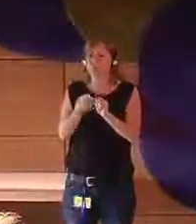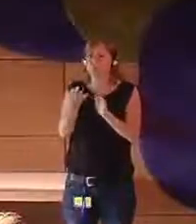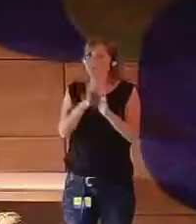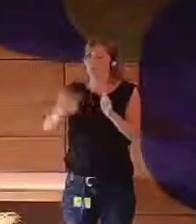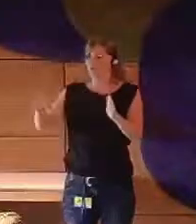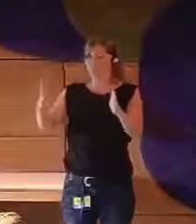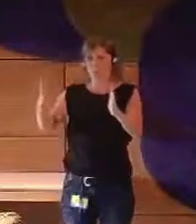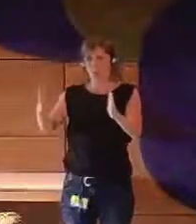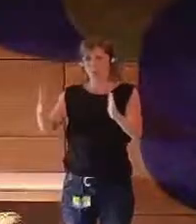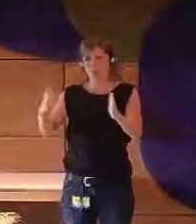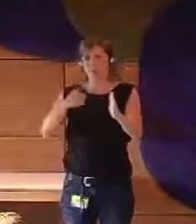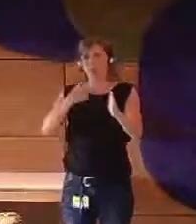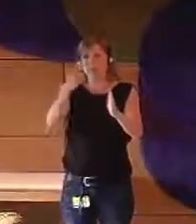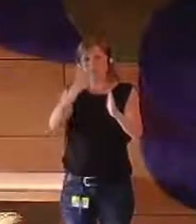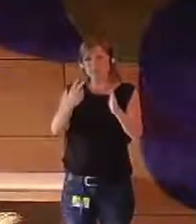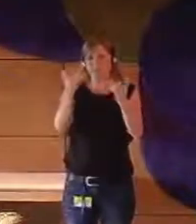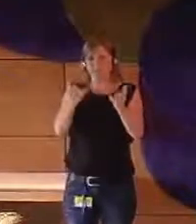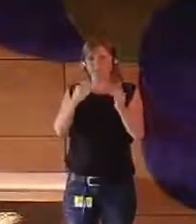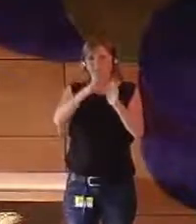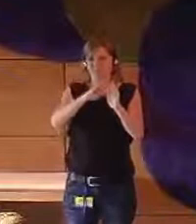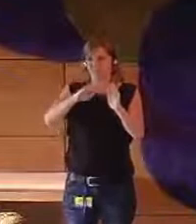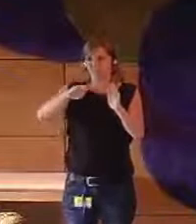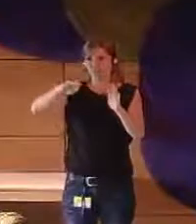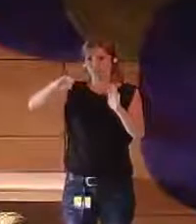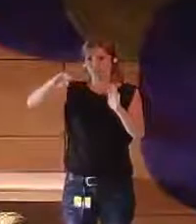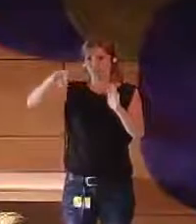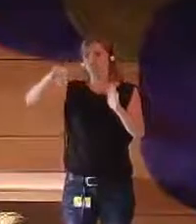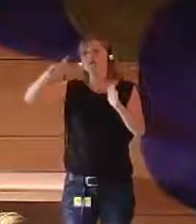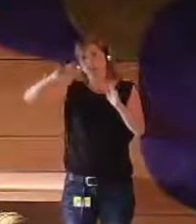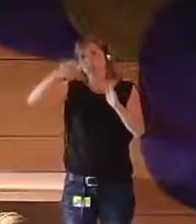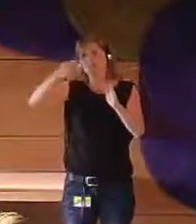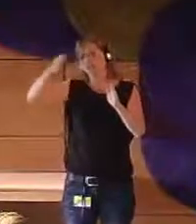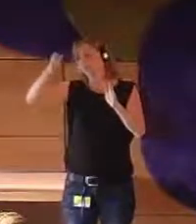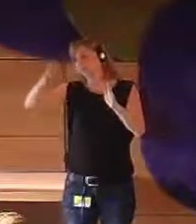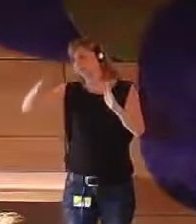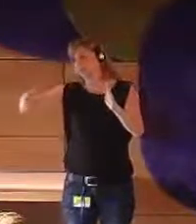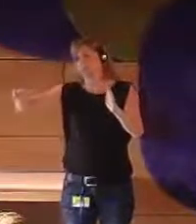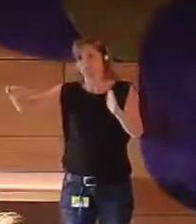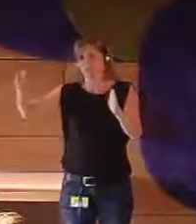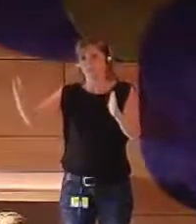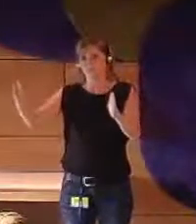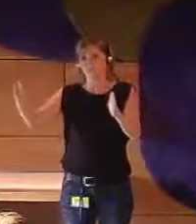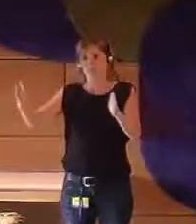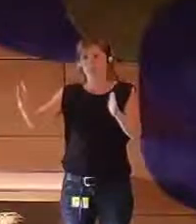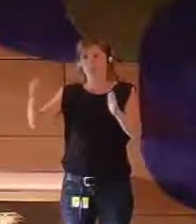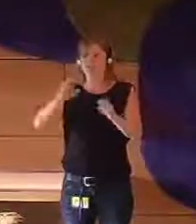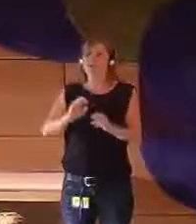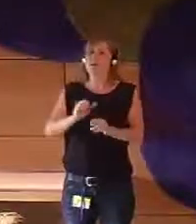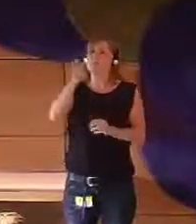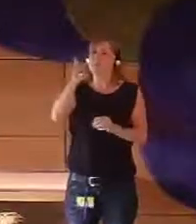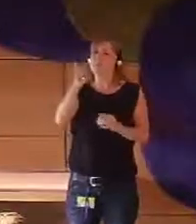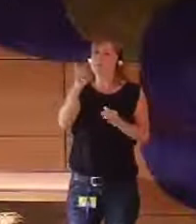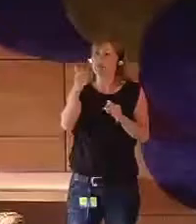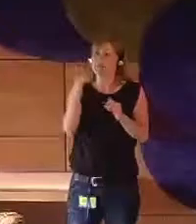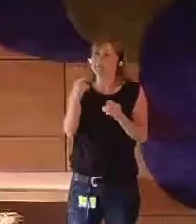then again rise and fall off again. So most of what we're doing in terms of hormone replacement therapy is